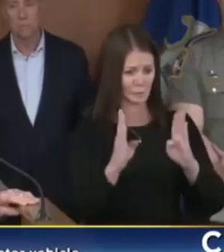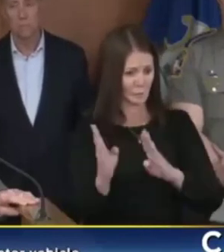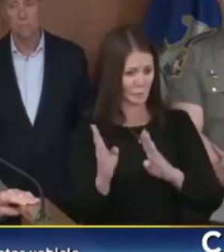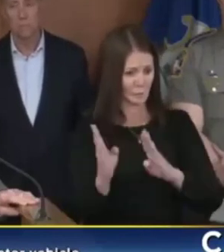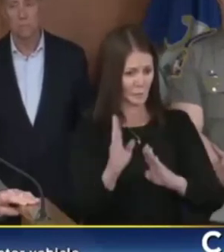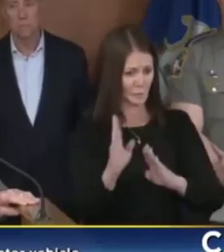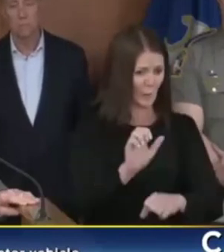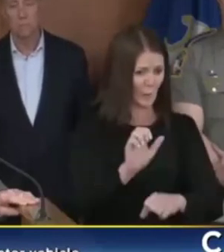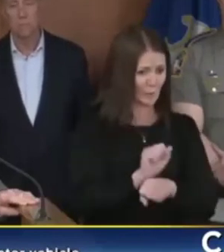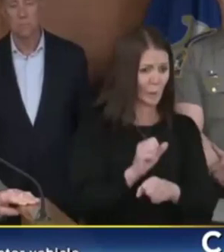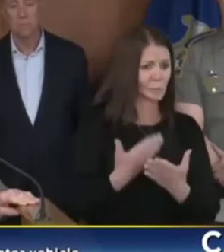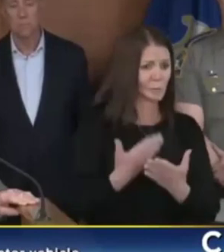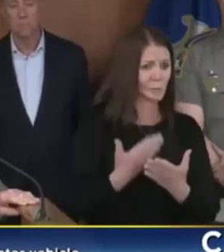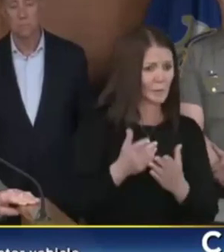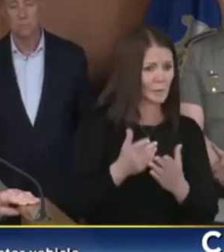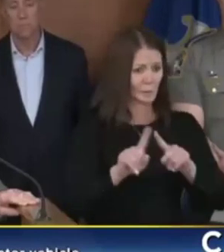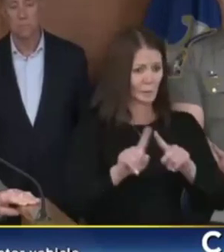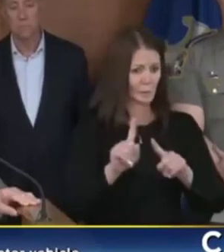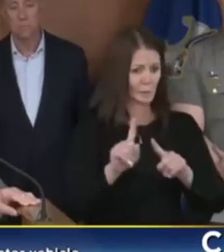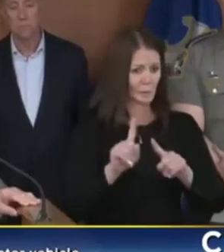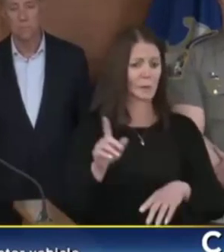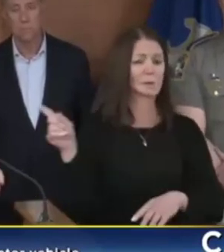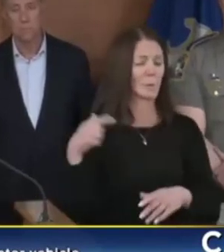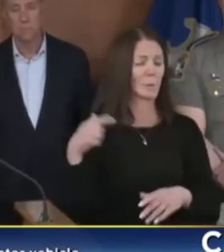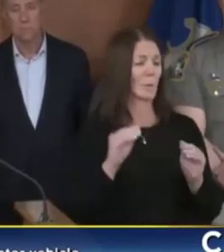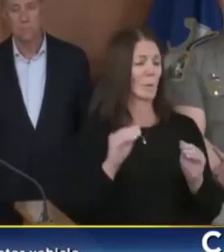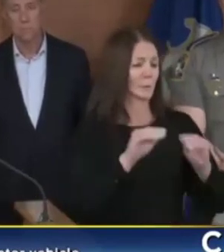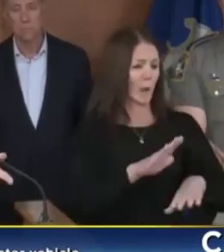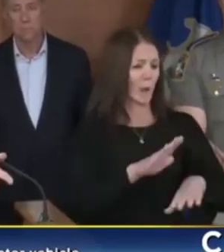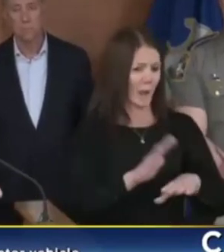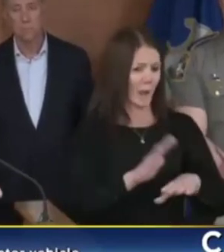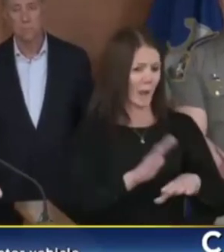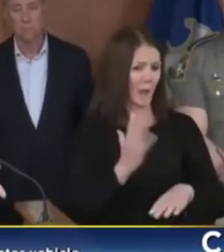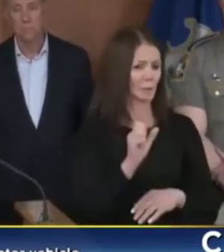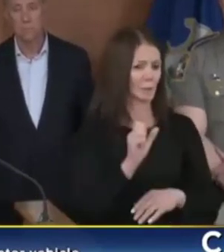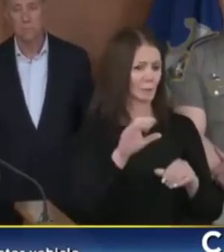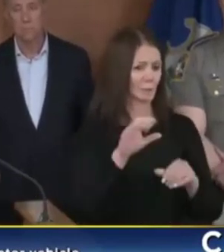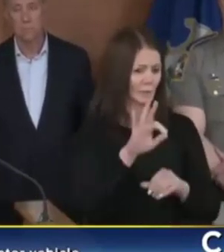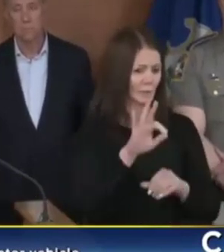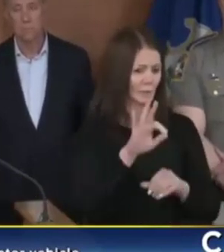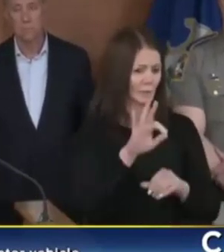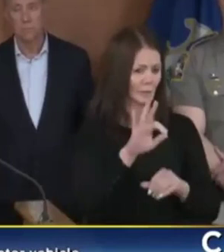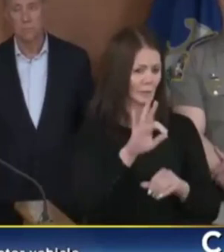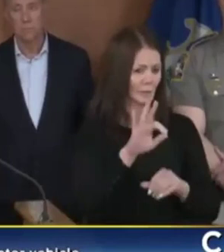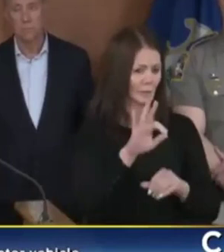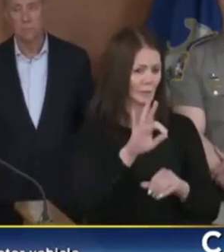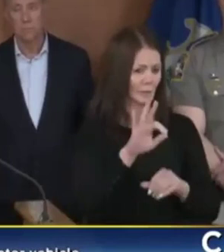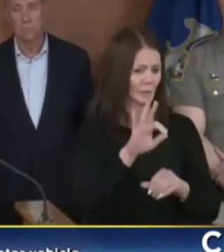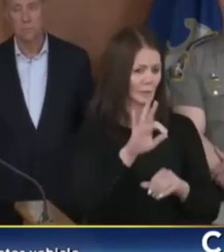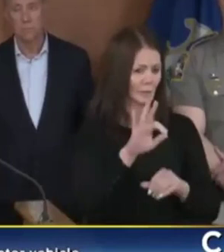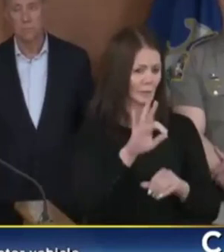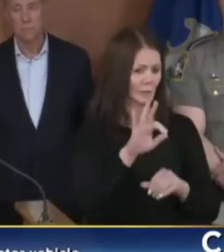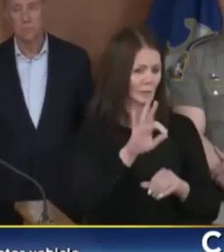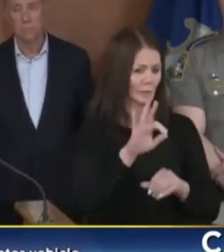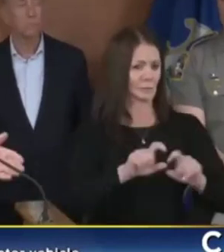yes. But not like, you haven't reached out to specific companies? We haven't made telephone calls to everybody, but we have we've sent out a lot